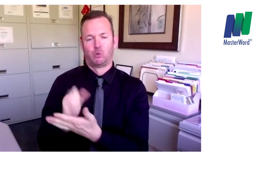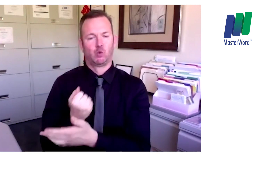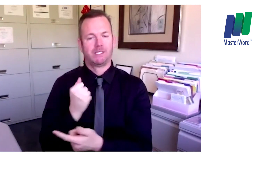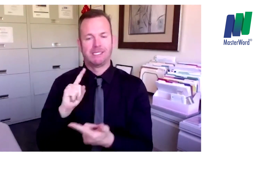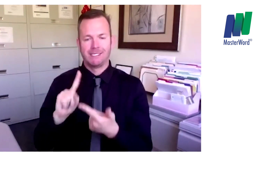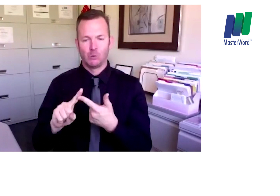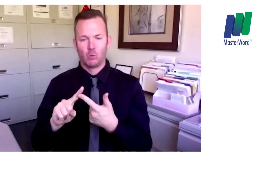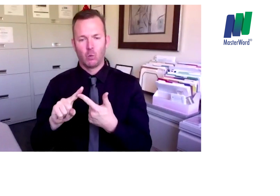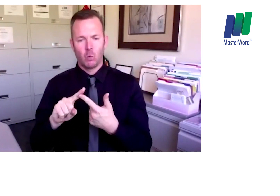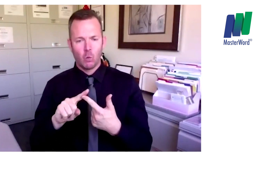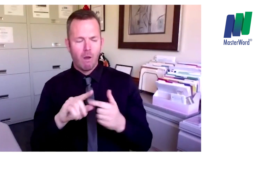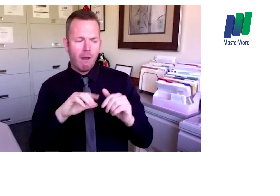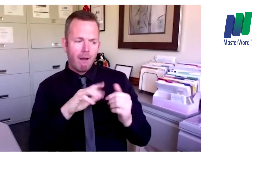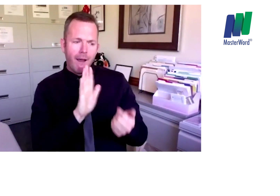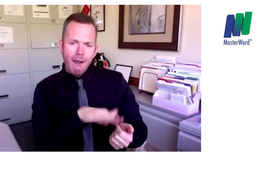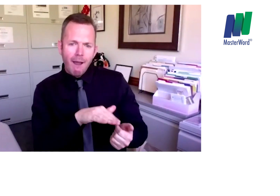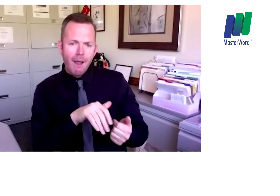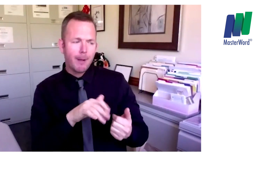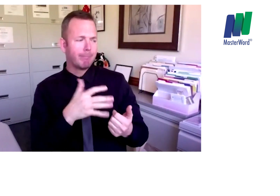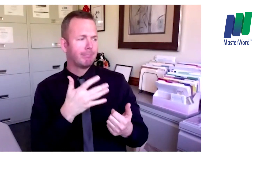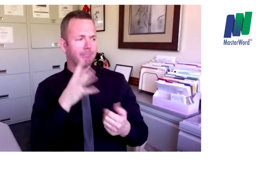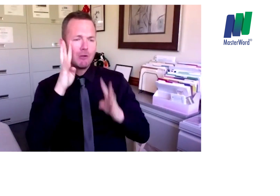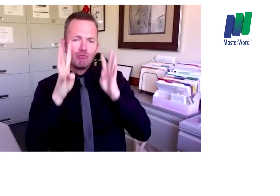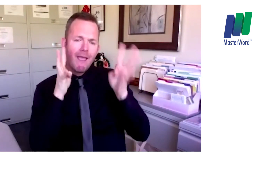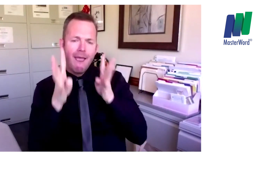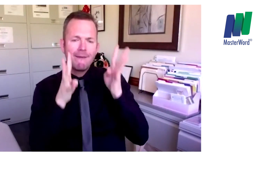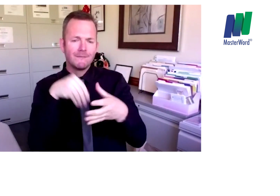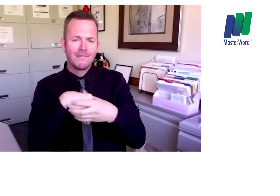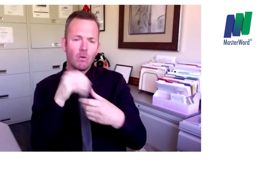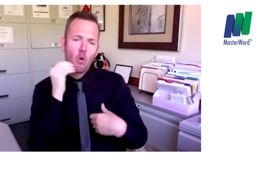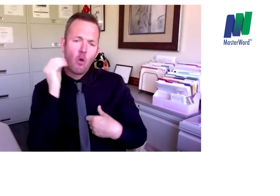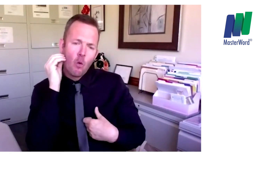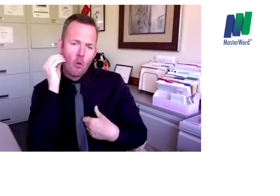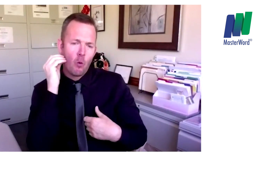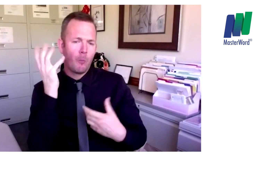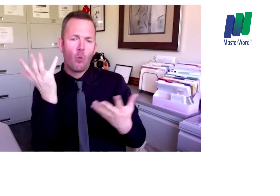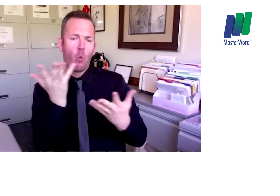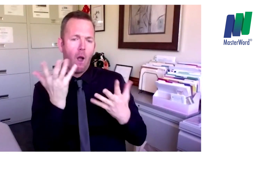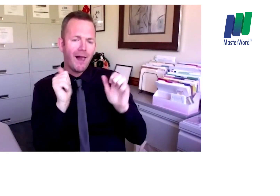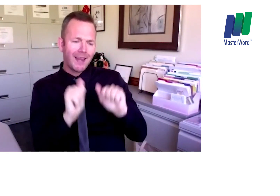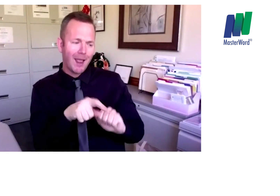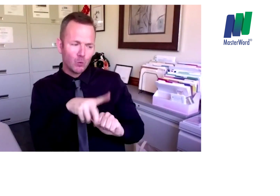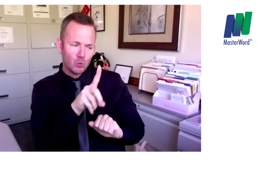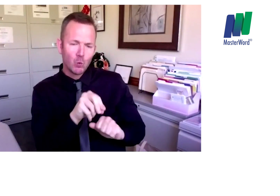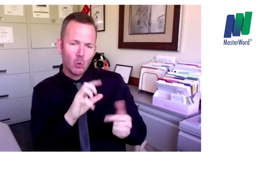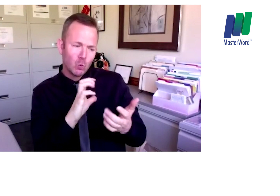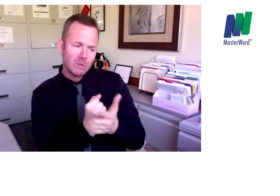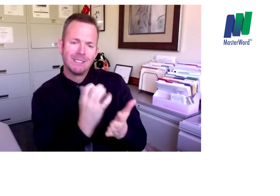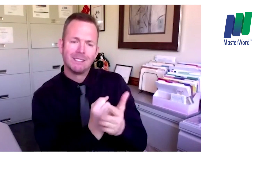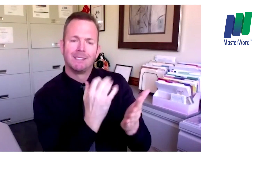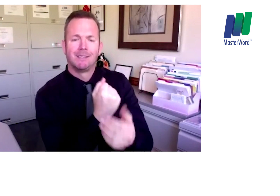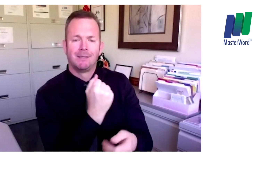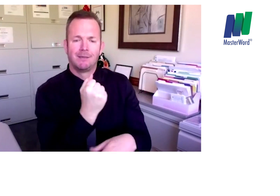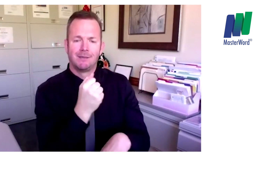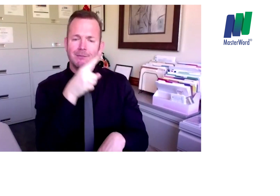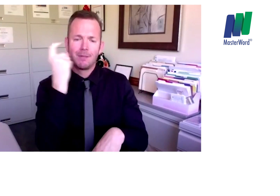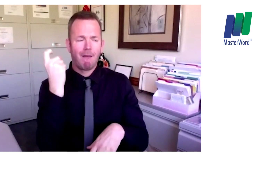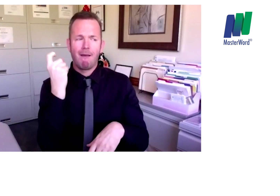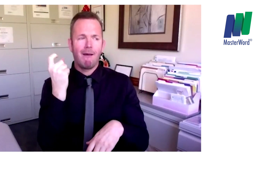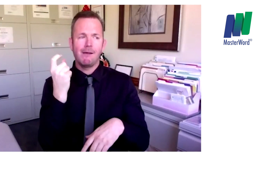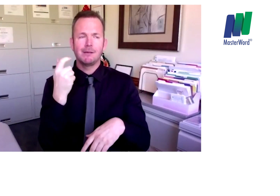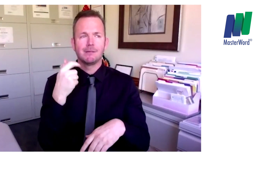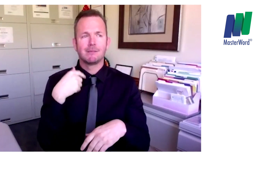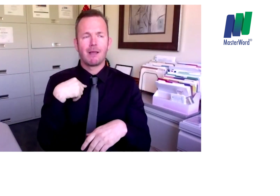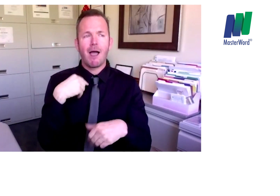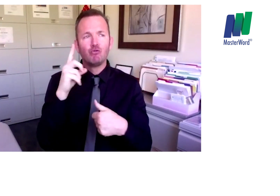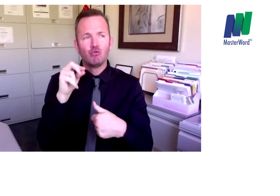now is your time. Now is an opportunity to, while you have your child at home, while you have these people around you,